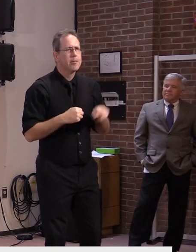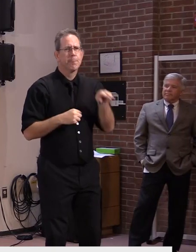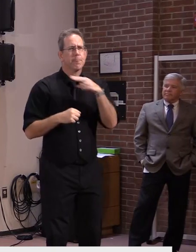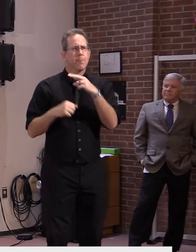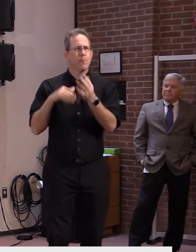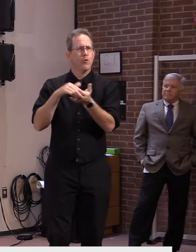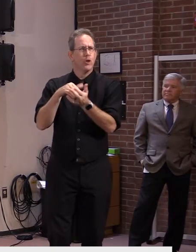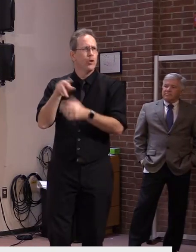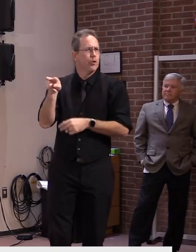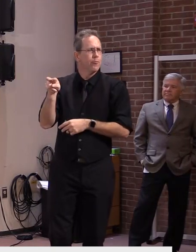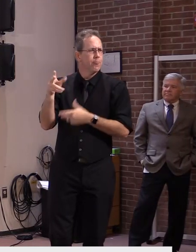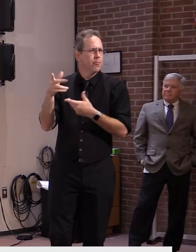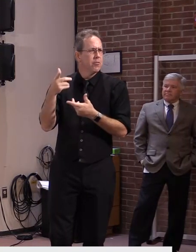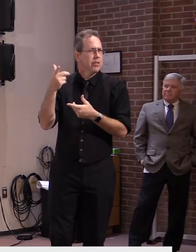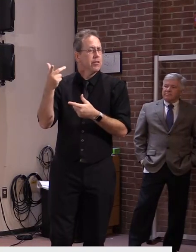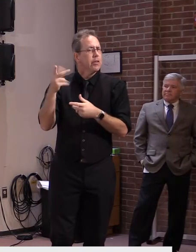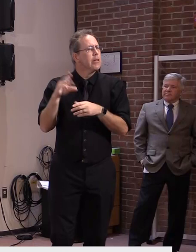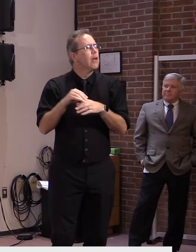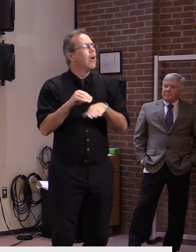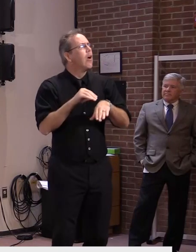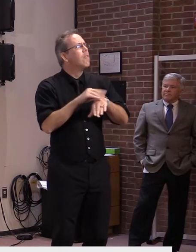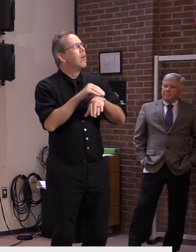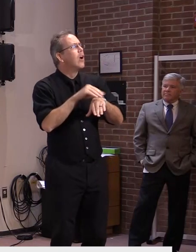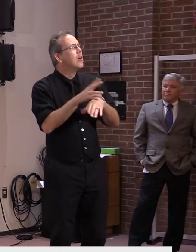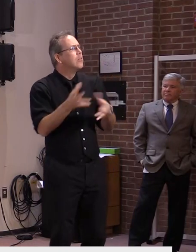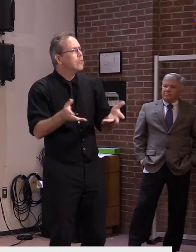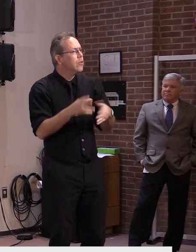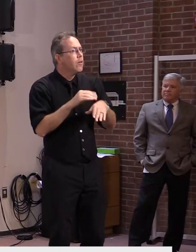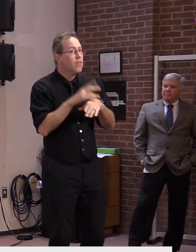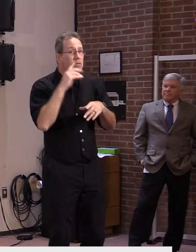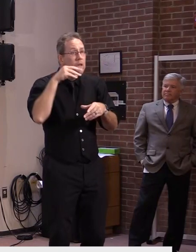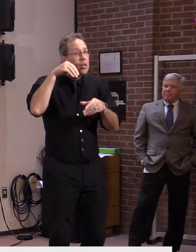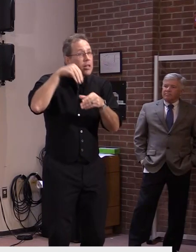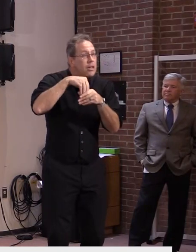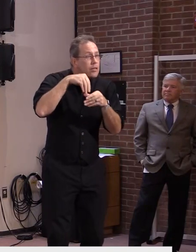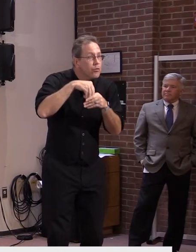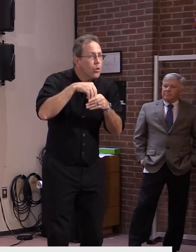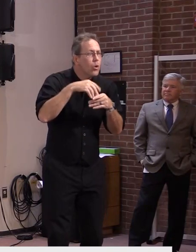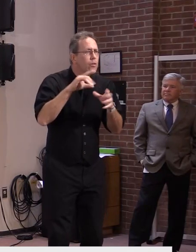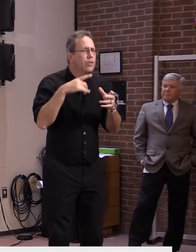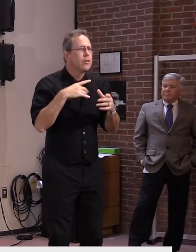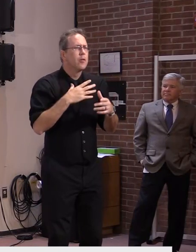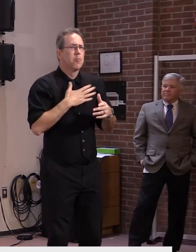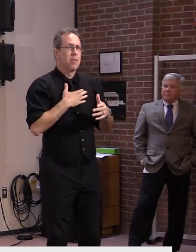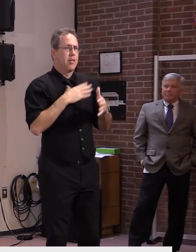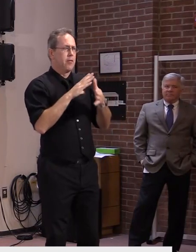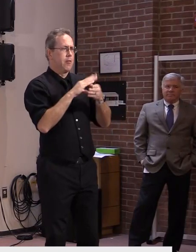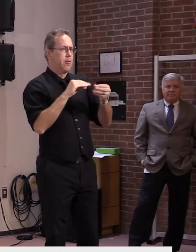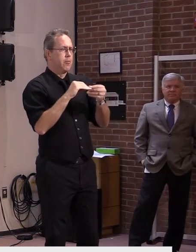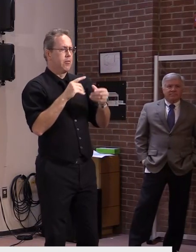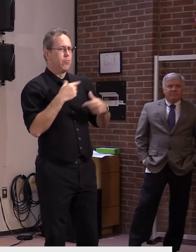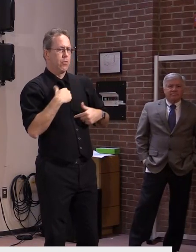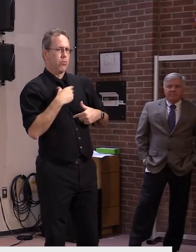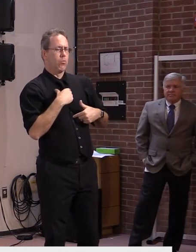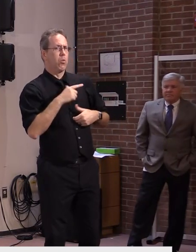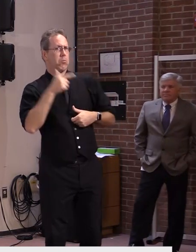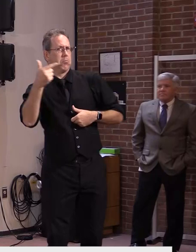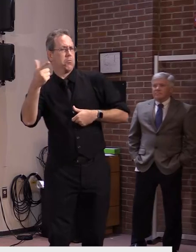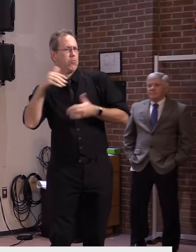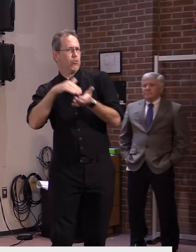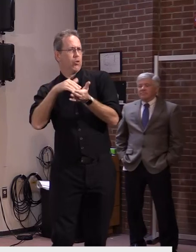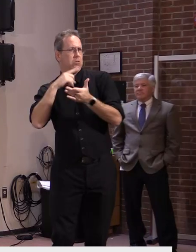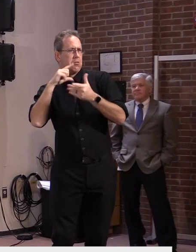the guidance we've been giving. If you're in a, and this is my terminology, I'll let Dr. Levine answer this for the health department,